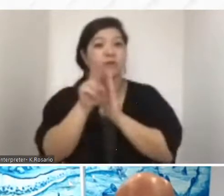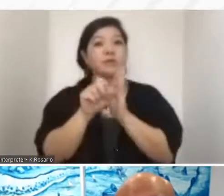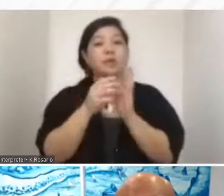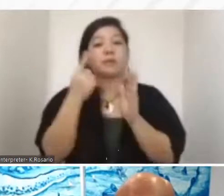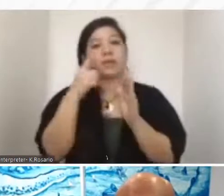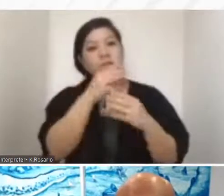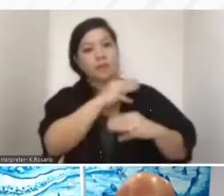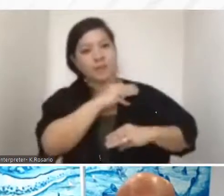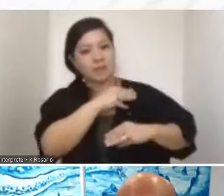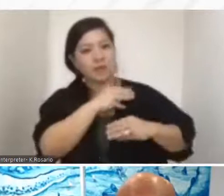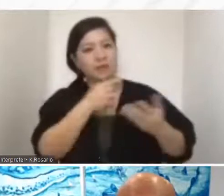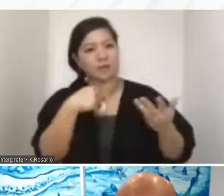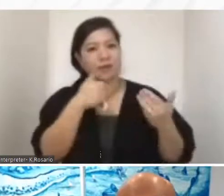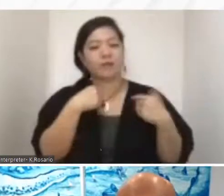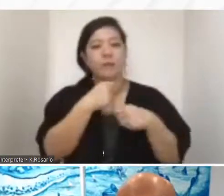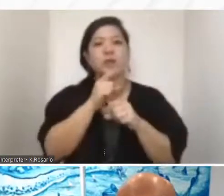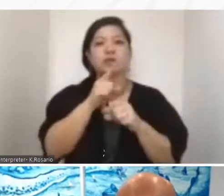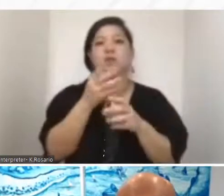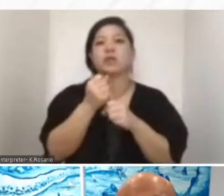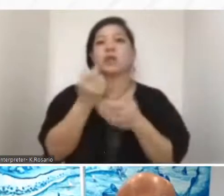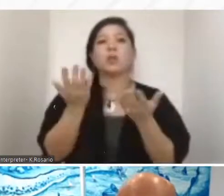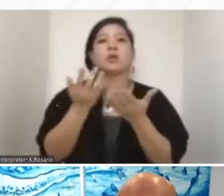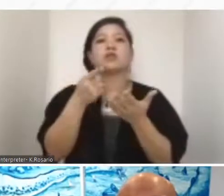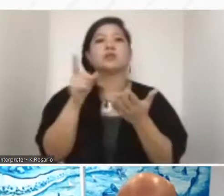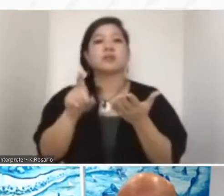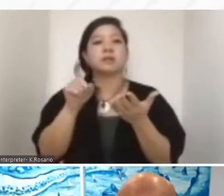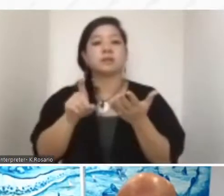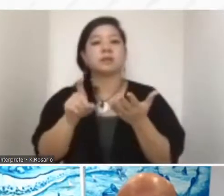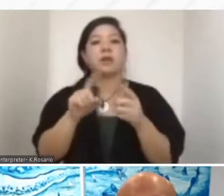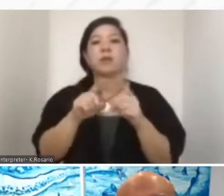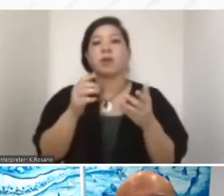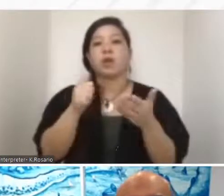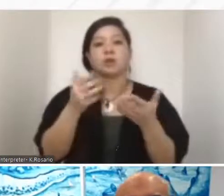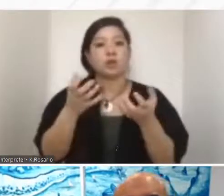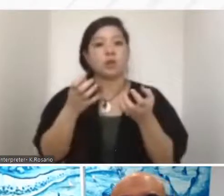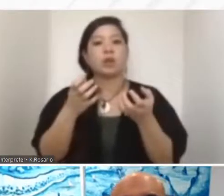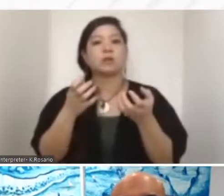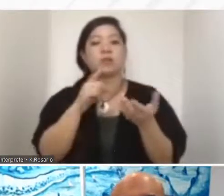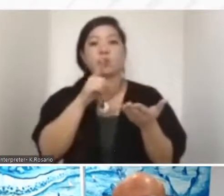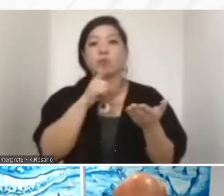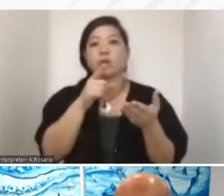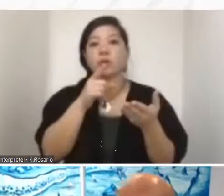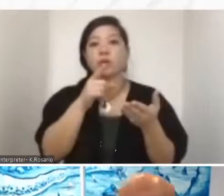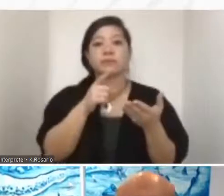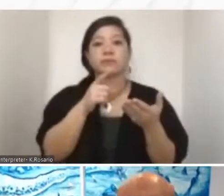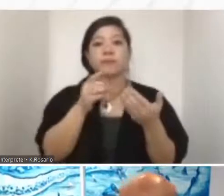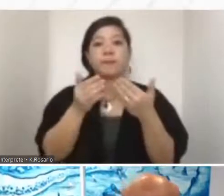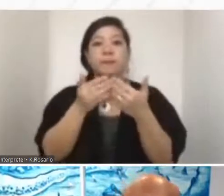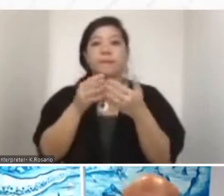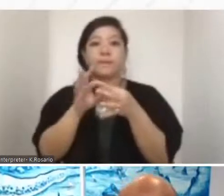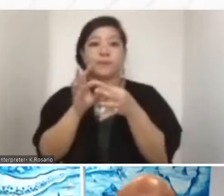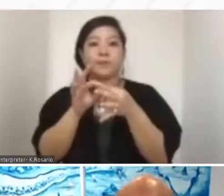And we're going to make sure you get what you need. But I also want to be real. You ain't close to us, so we can't